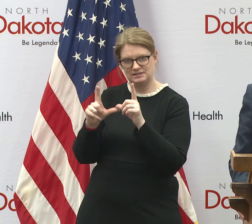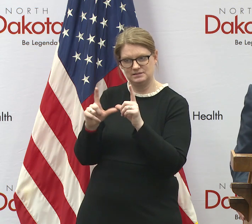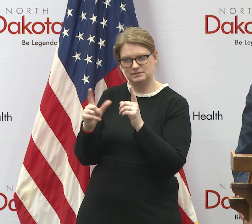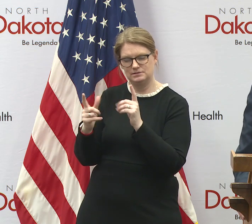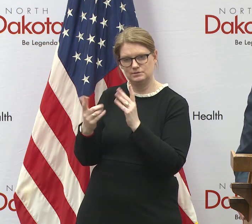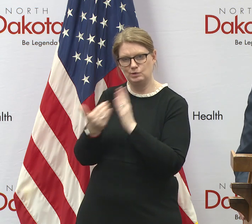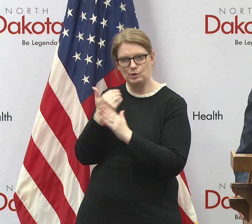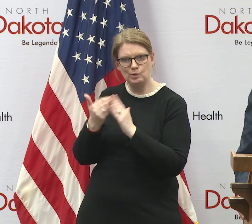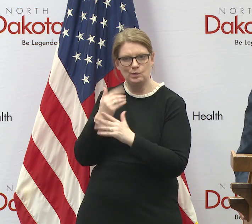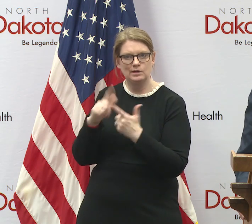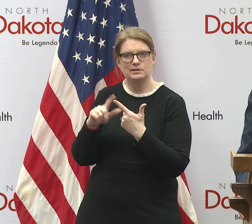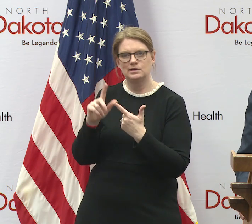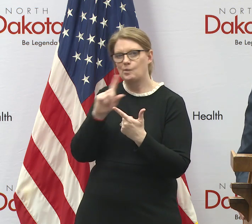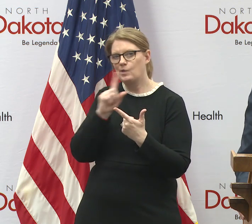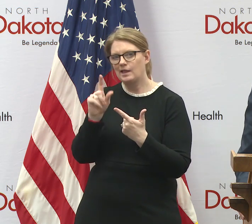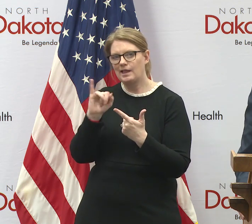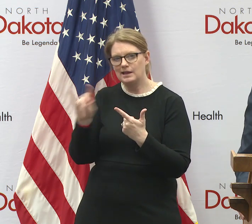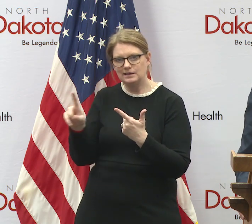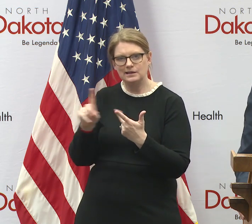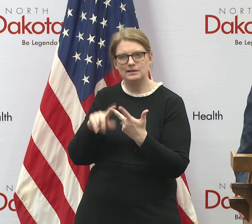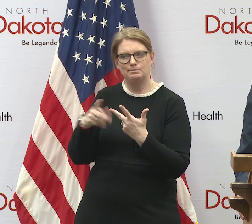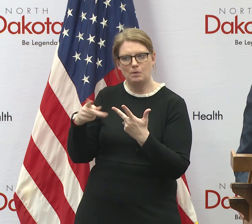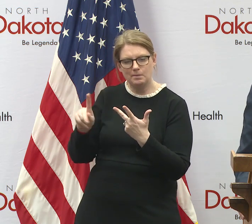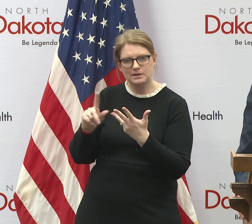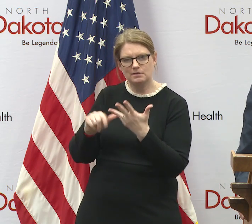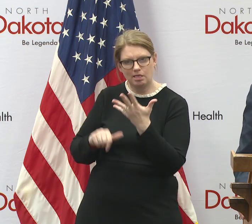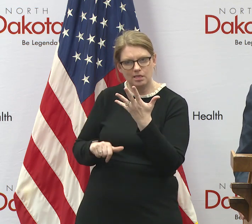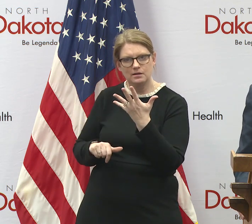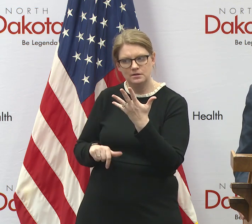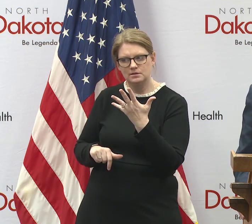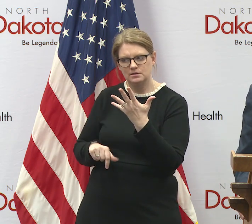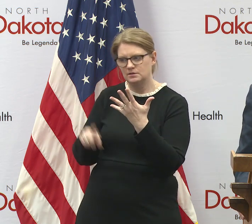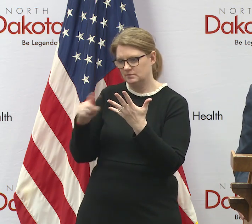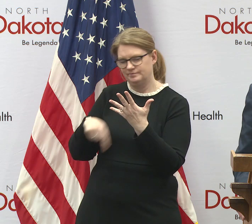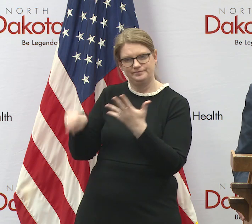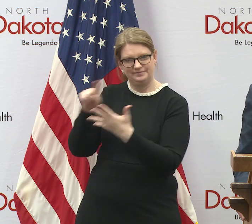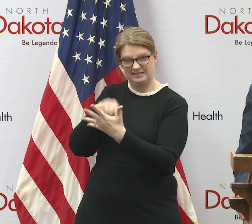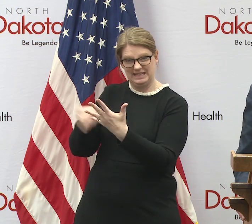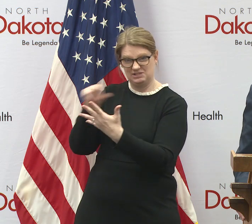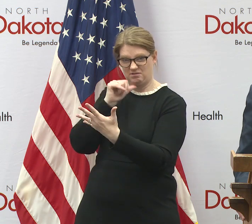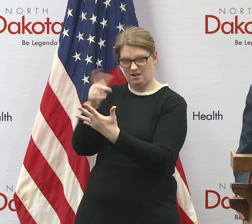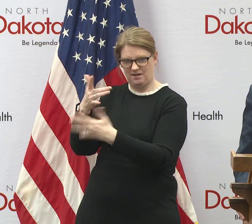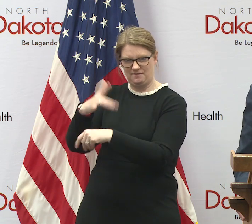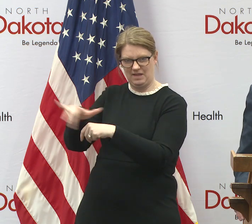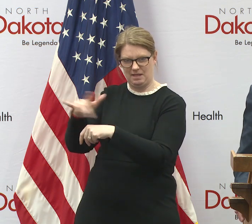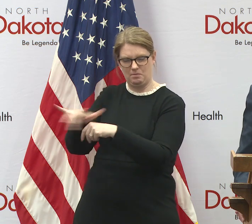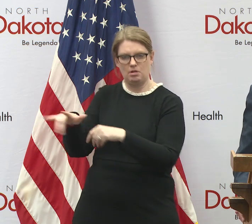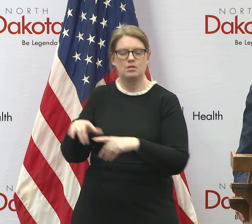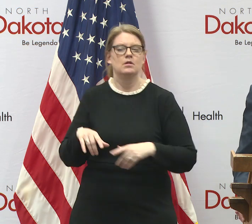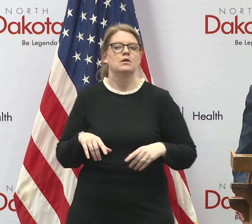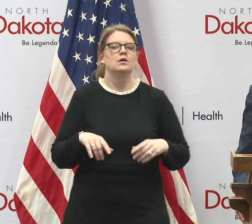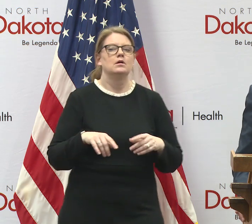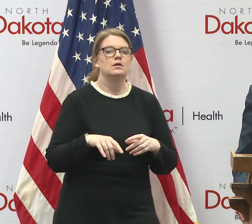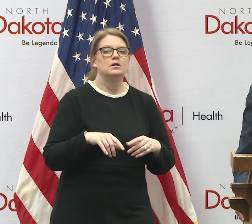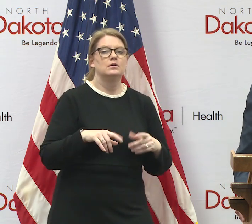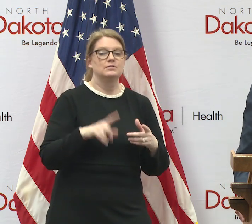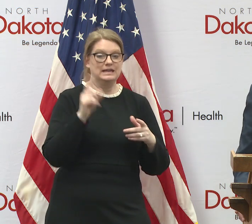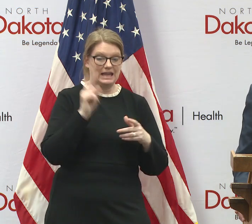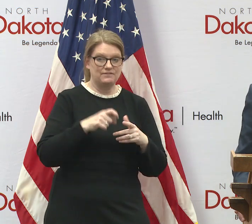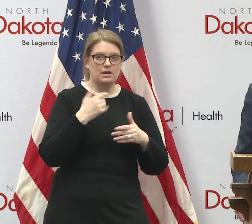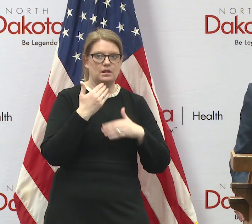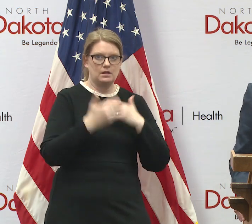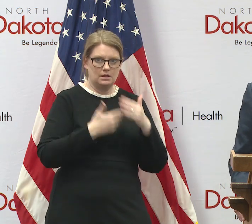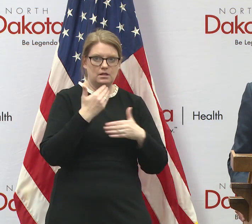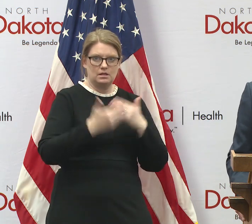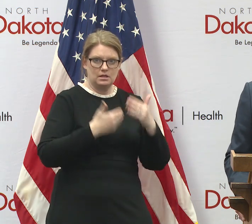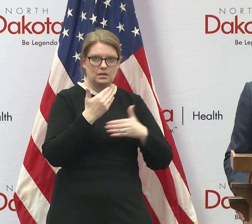IDs, tests for driver permits or licenses. So those are not available, but one of the essential things we have to keep moving in our